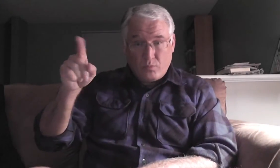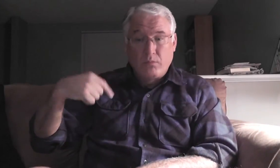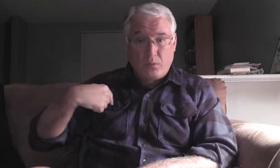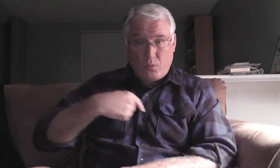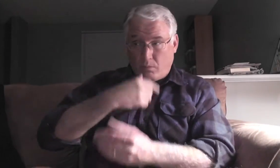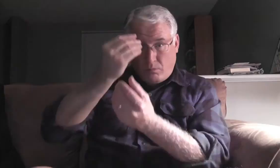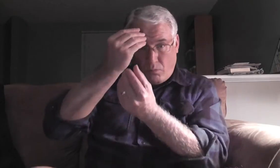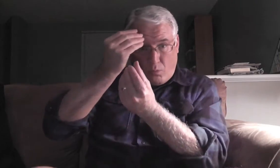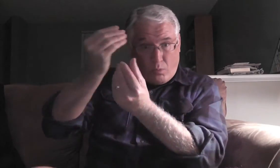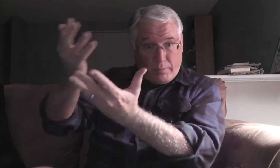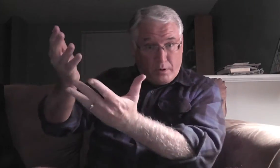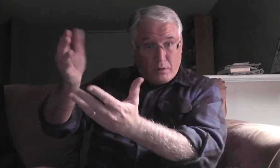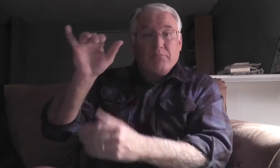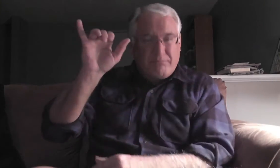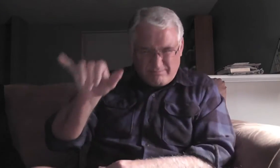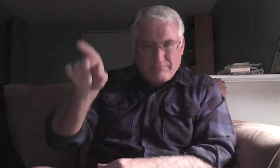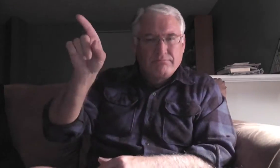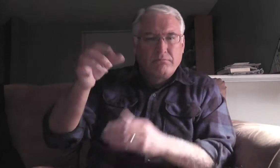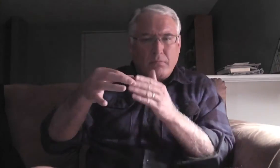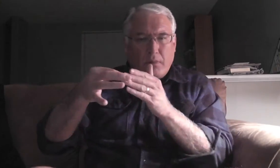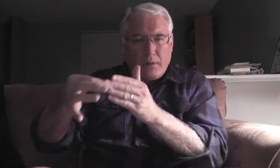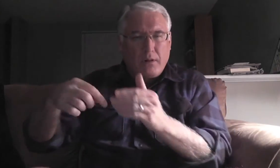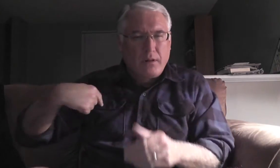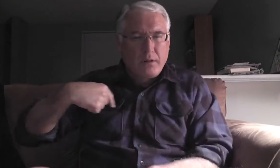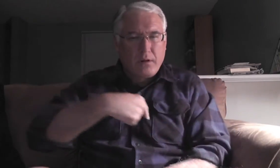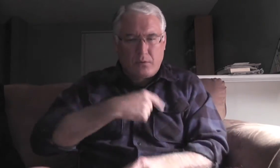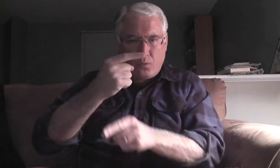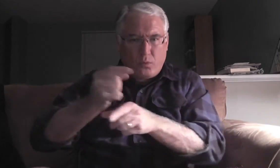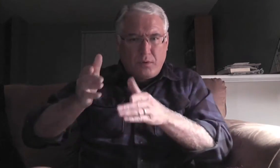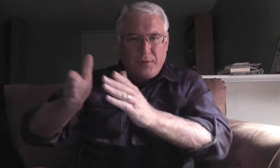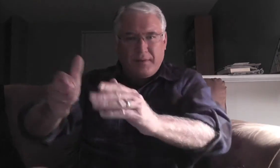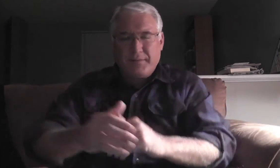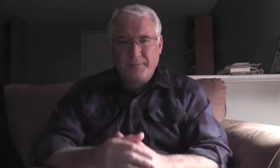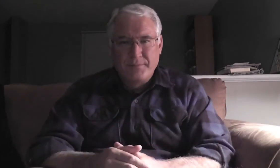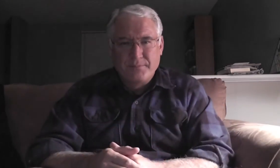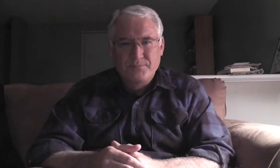Lord, we obey Him, and He will lead us in the right way.